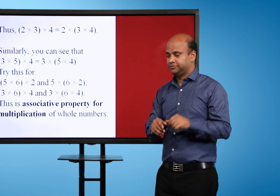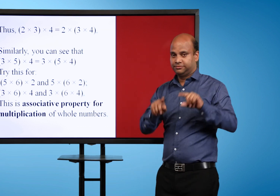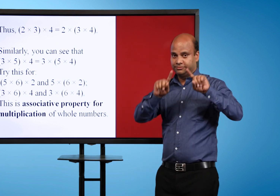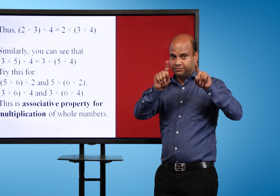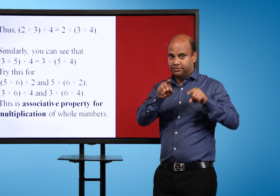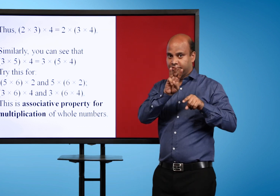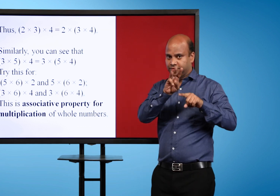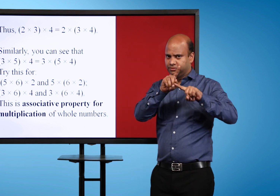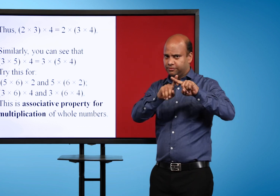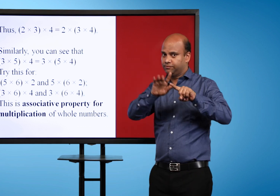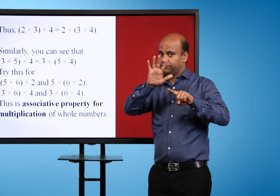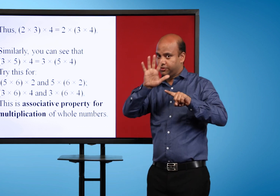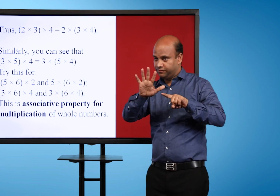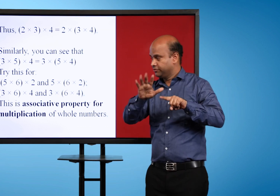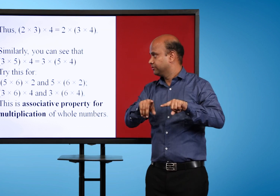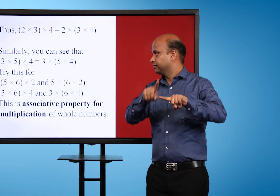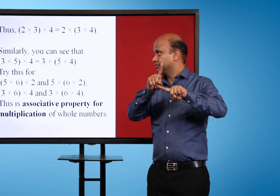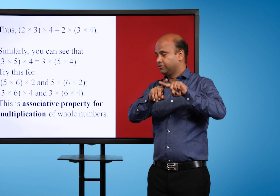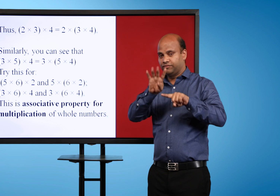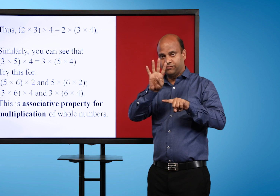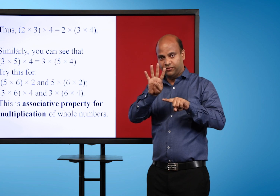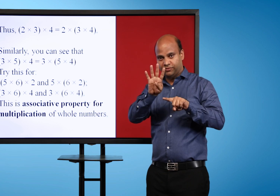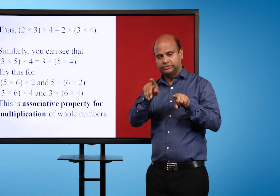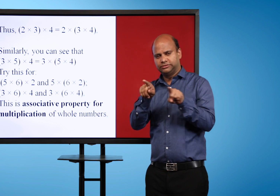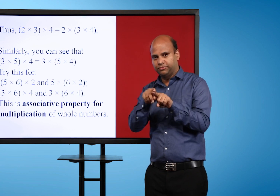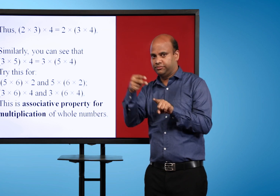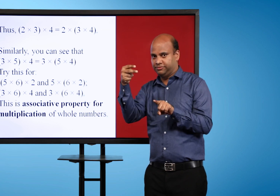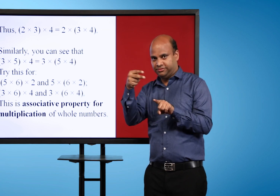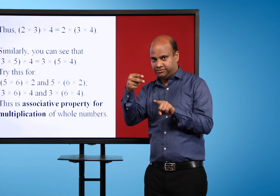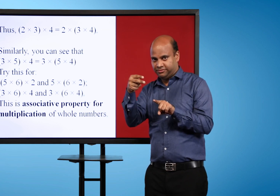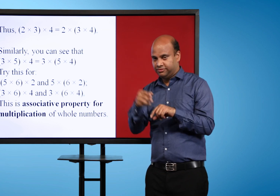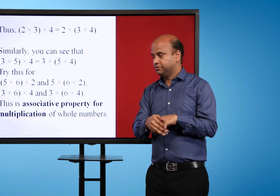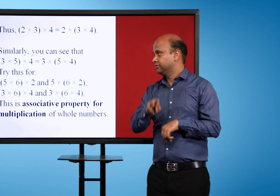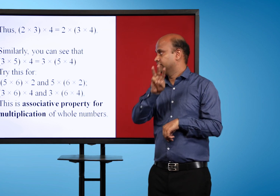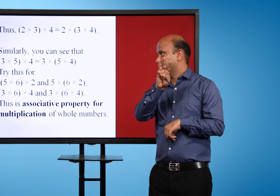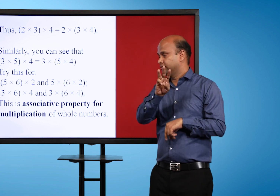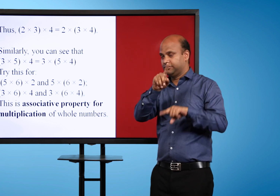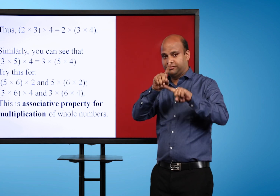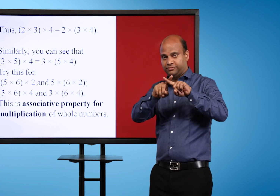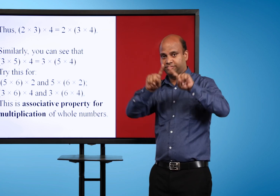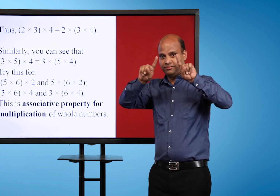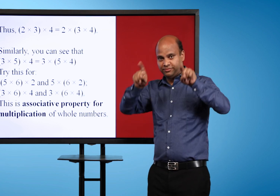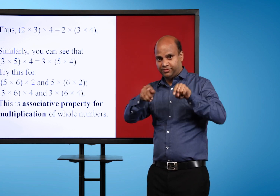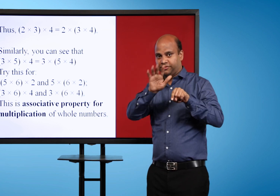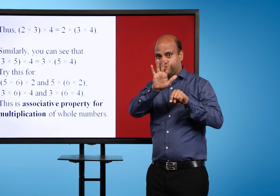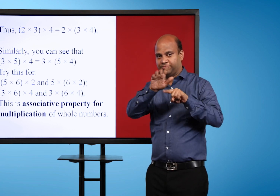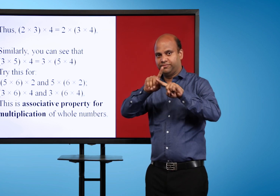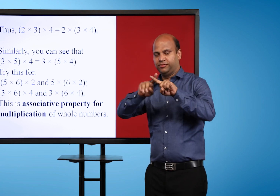in brackets, 3 multiplied by 5 multiplied by 4 is equal to 3 multiplied by, in brackets,